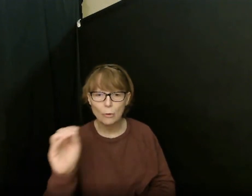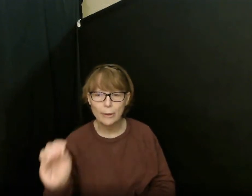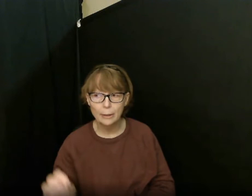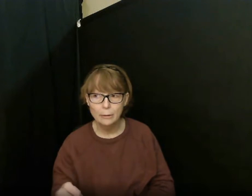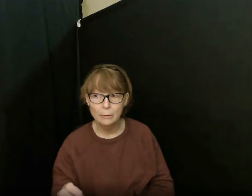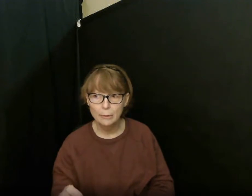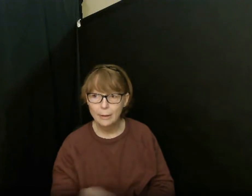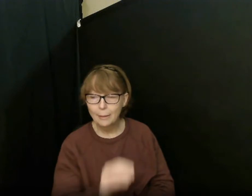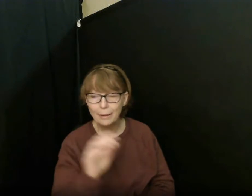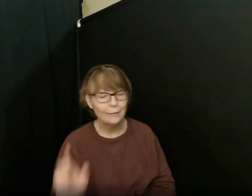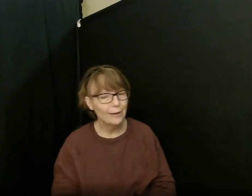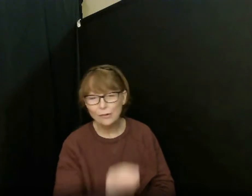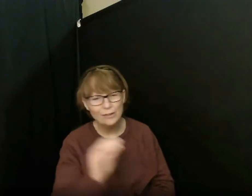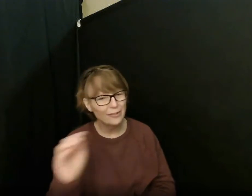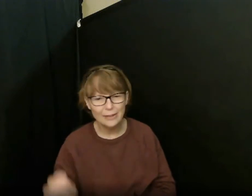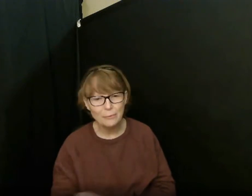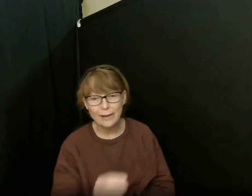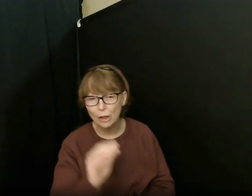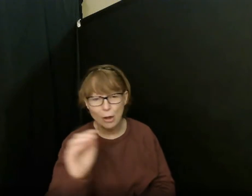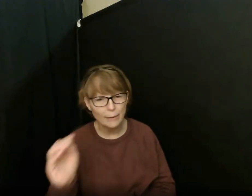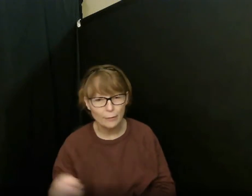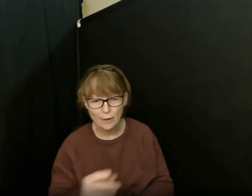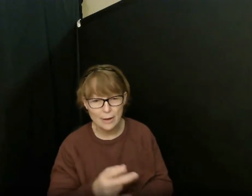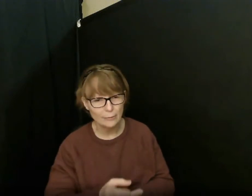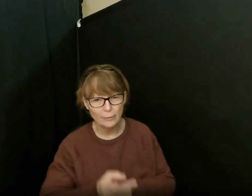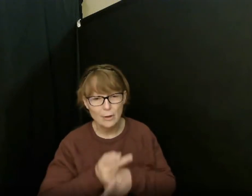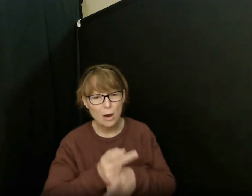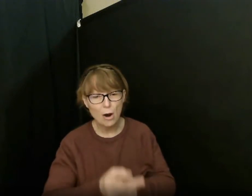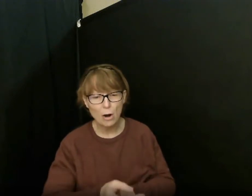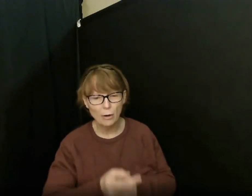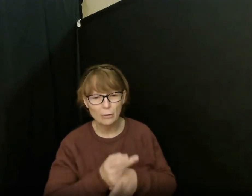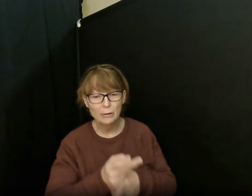going, but it just seems like a lot of our signs are